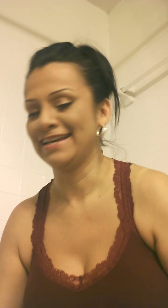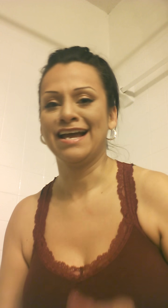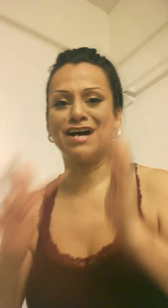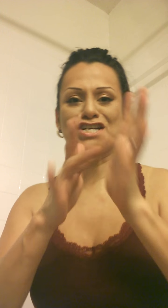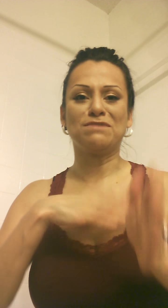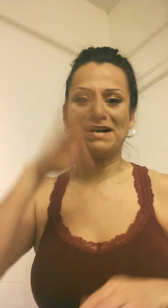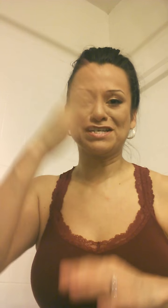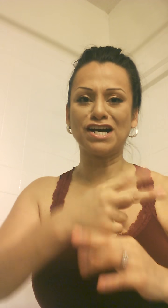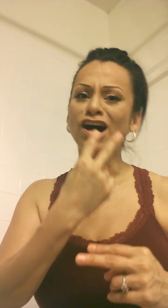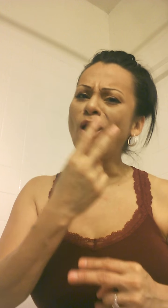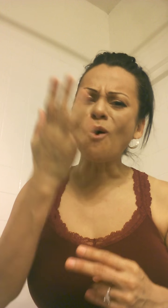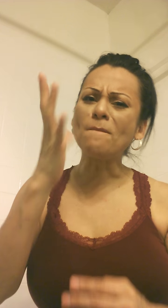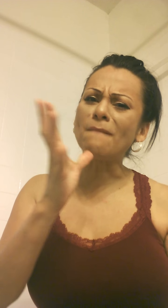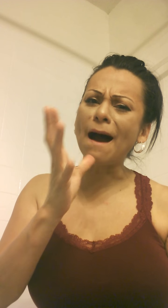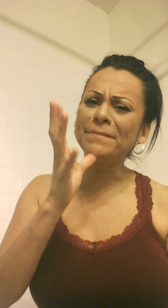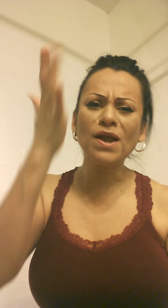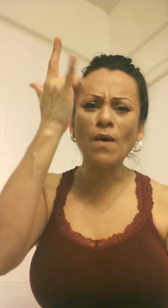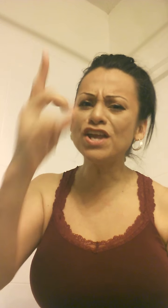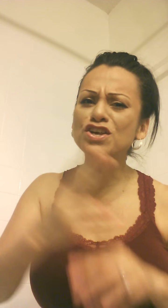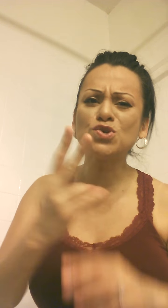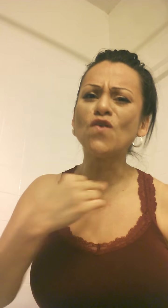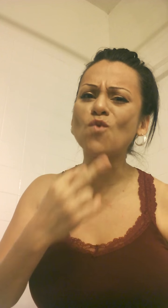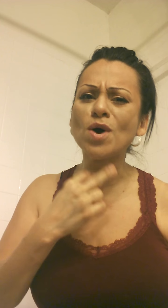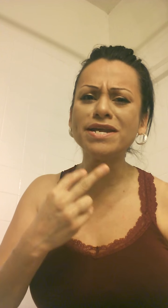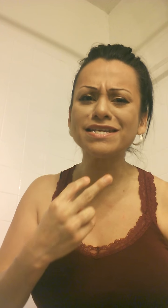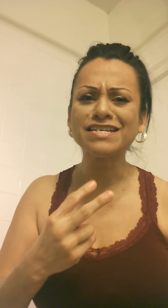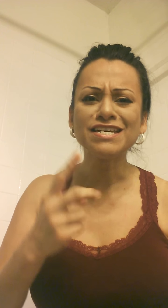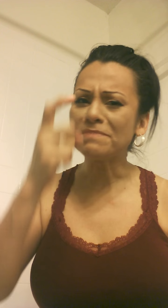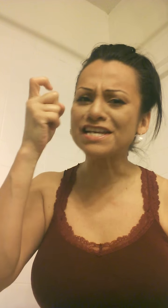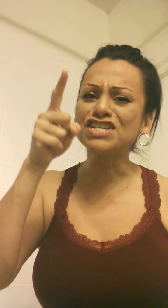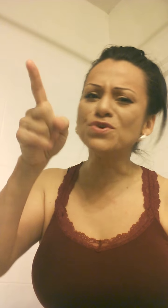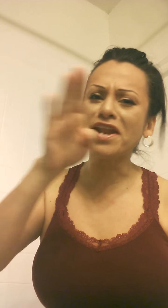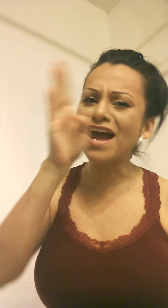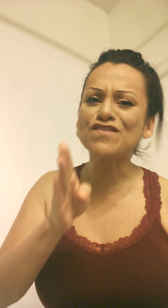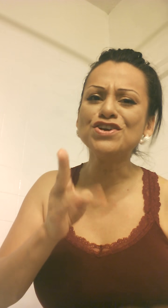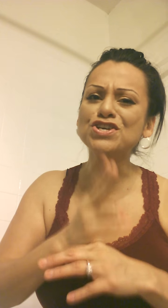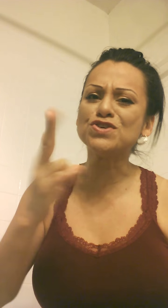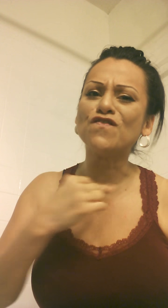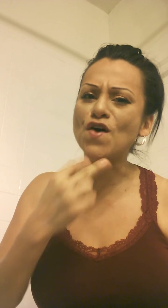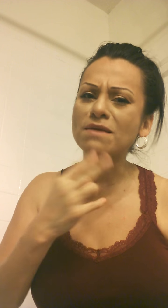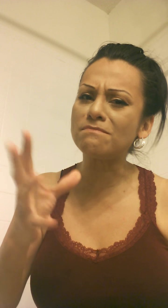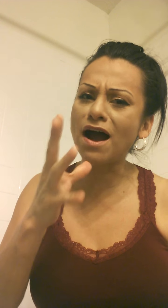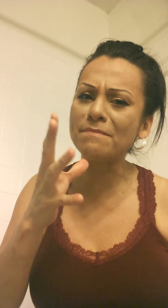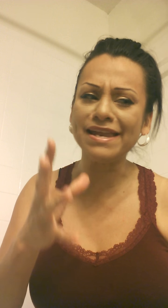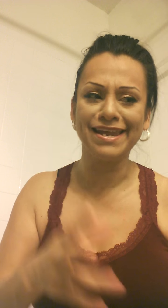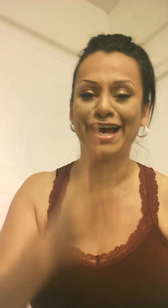I show my son, Mommy, why use your voice? Because you never use your voice, Mommy.